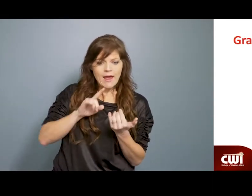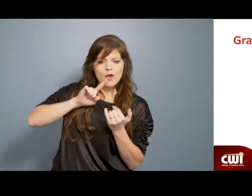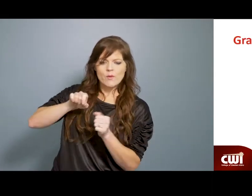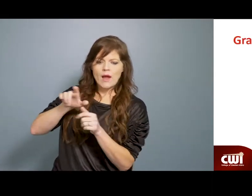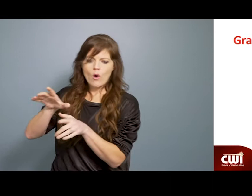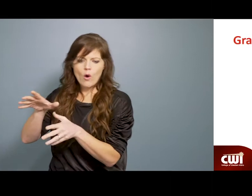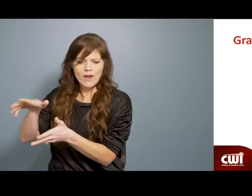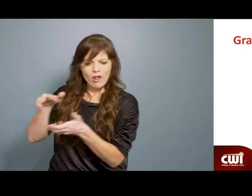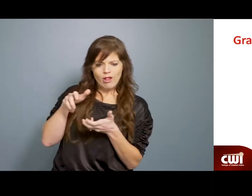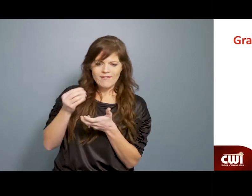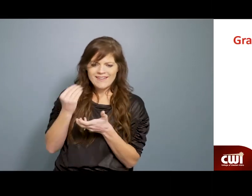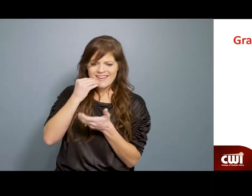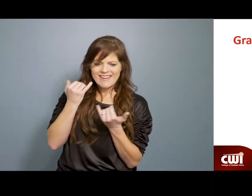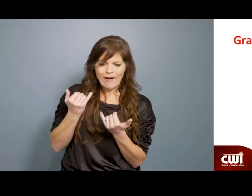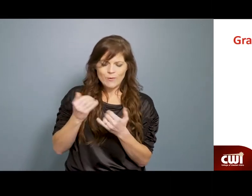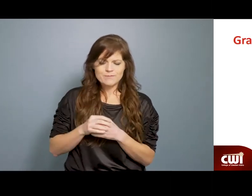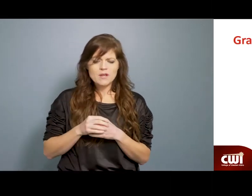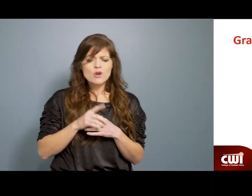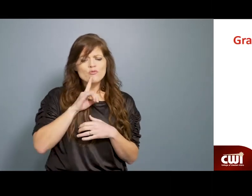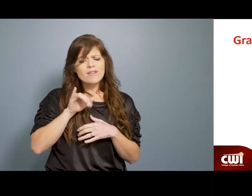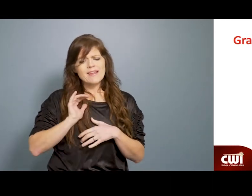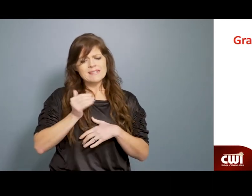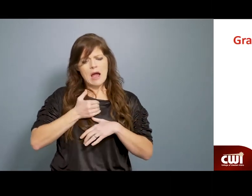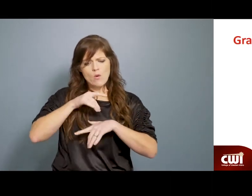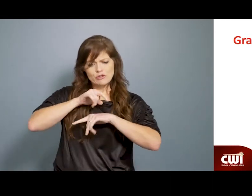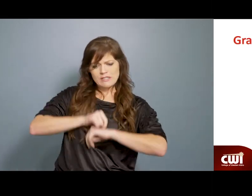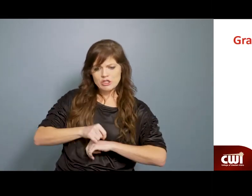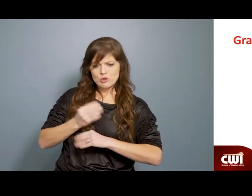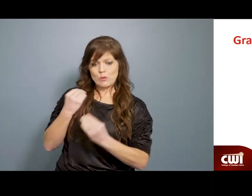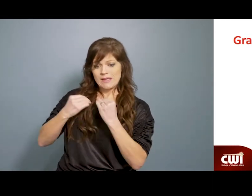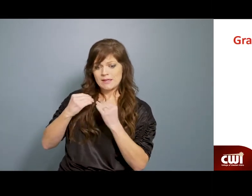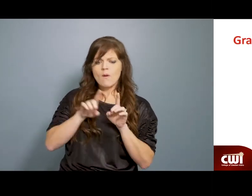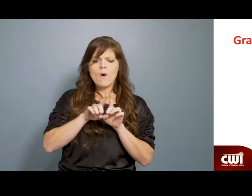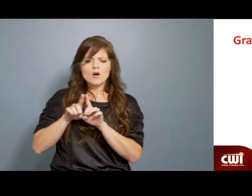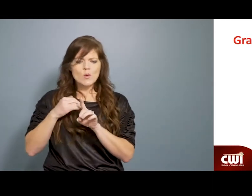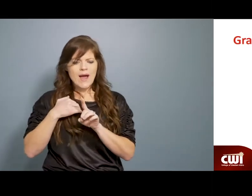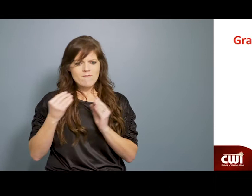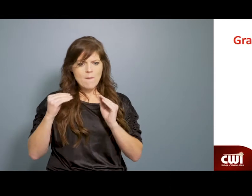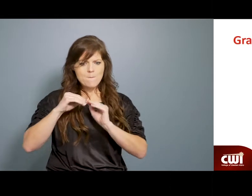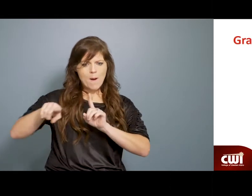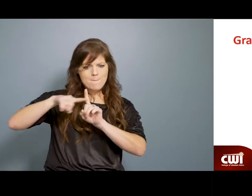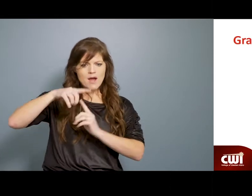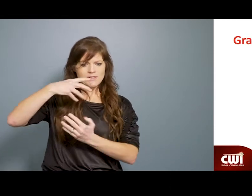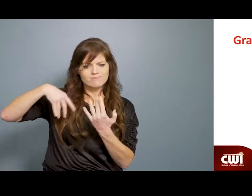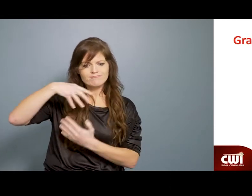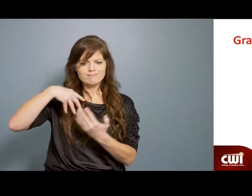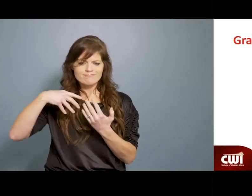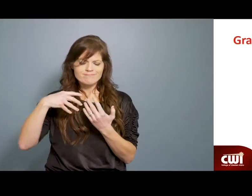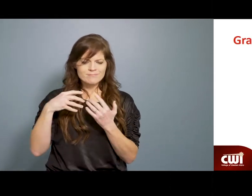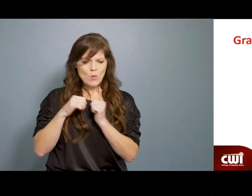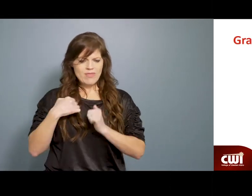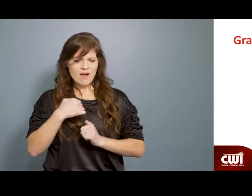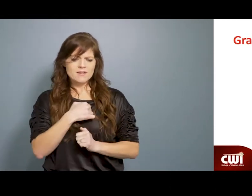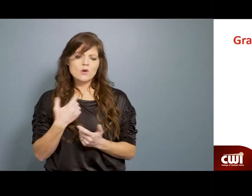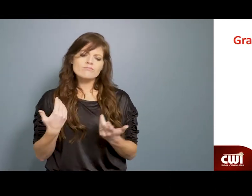CWI, but really part of our tradition is this energy and positivity, and I'm seeing that in the chat this morning. So I wanted to thank you